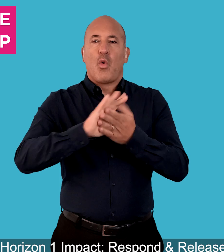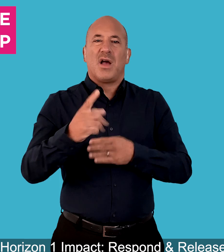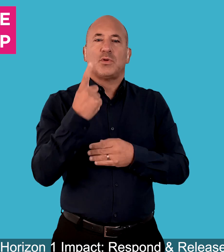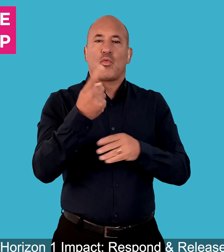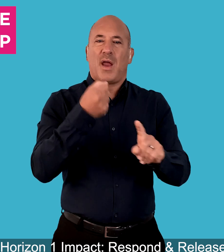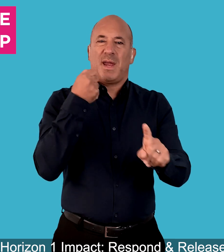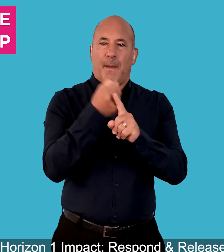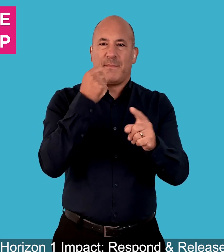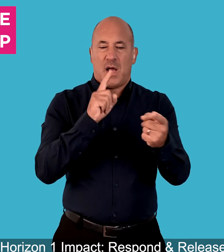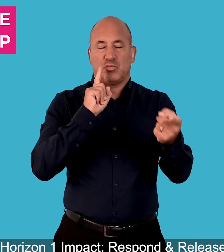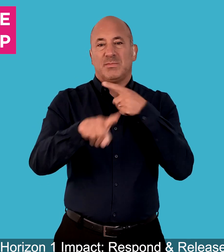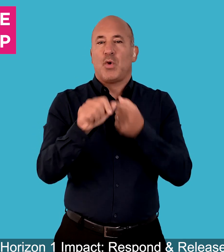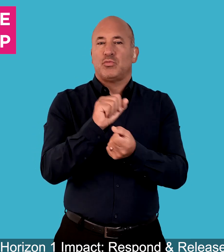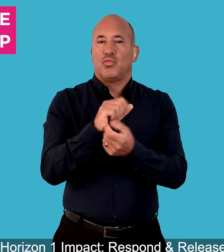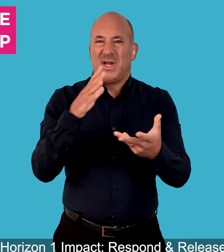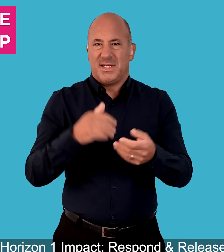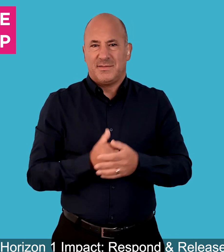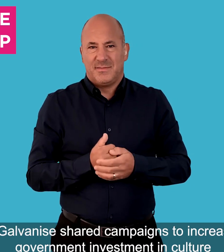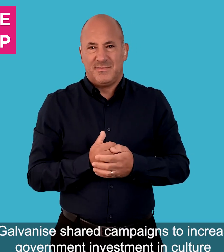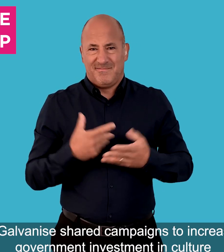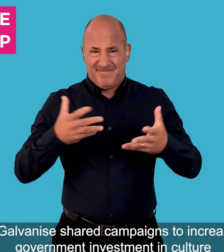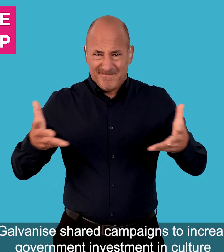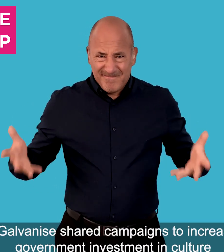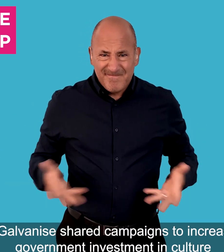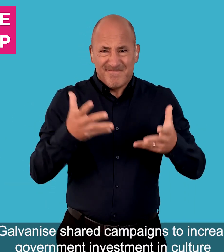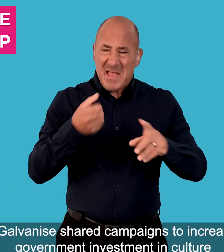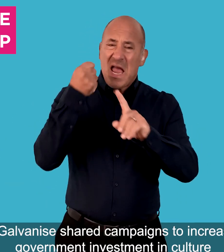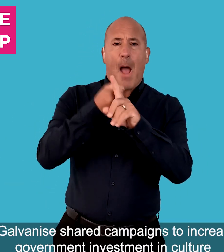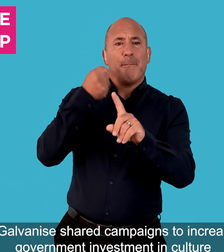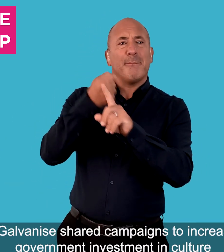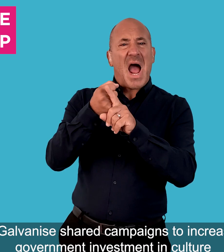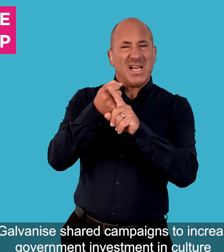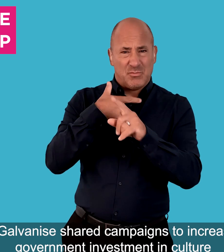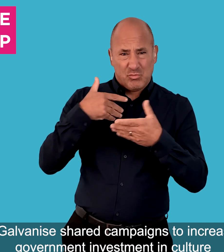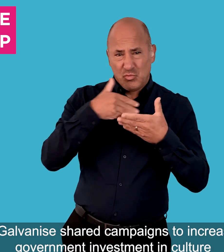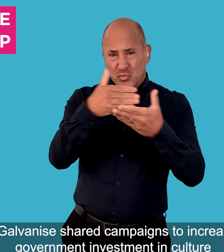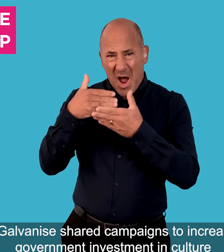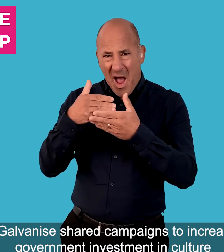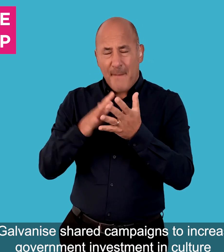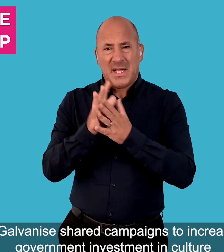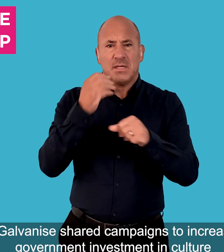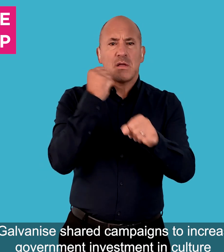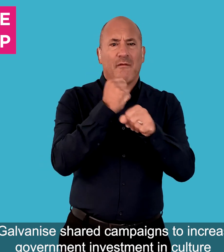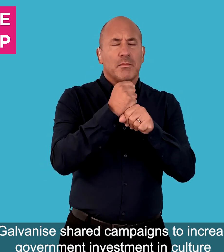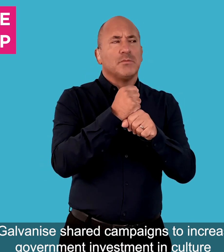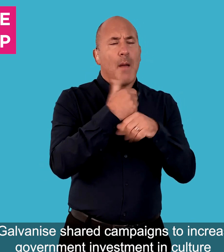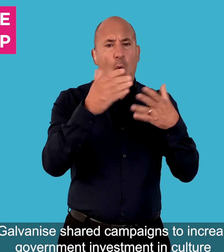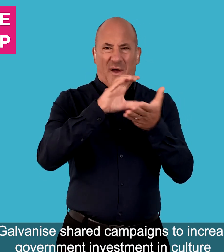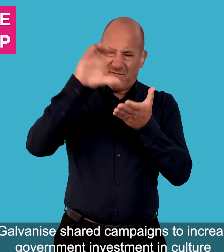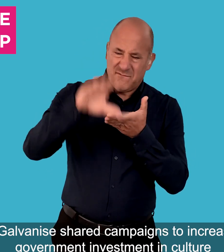Government/local authorities. Horizon 1 impact, respond and release. Galvanise shared campaigns to increase government investment